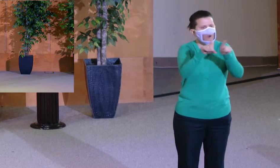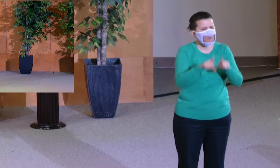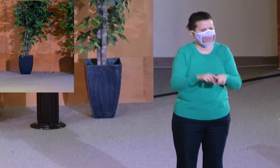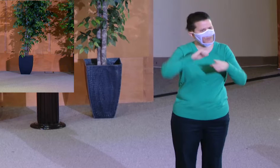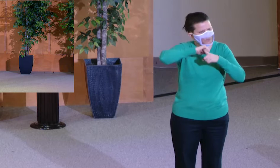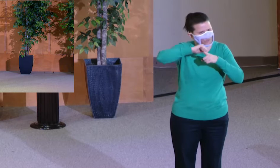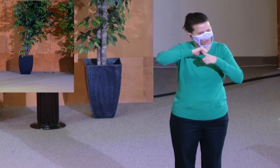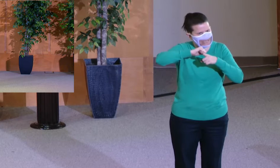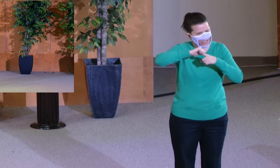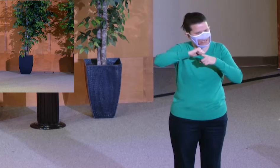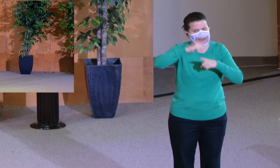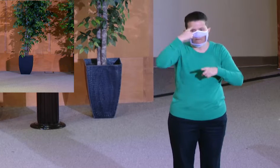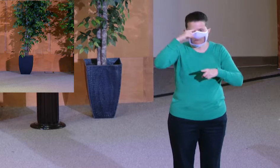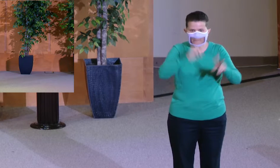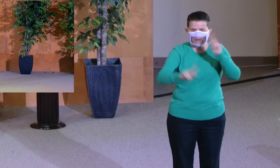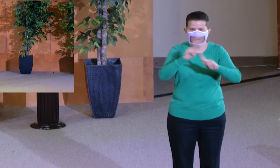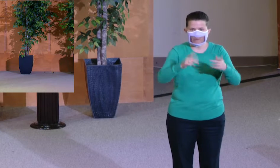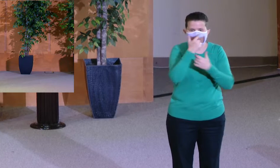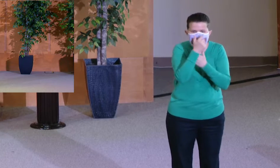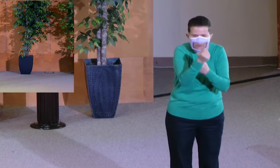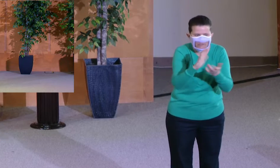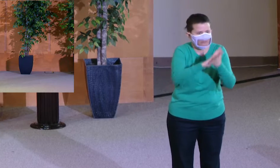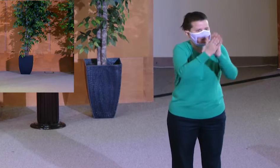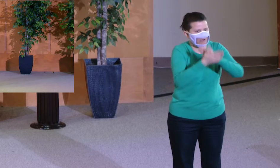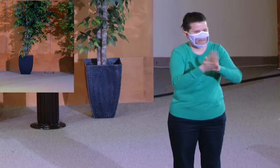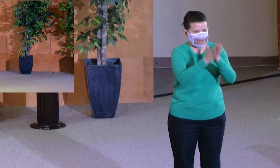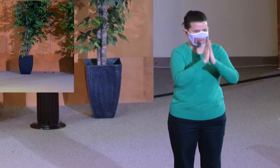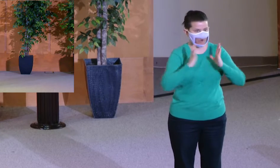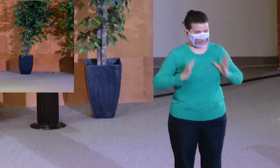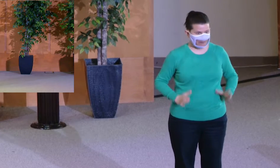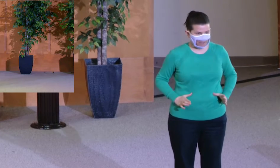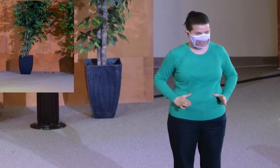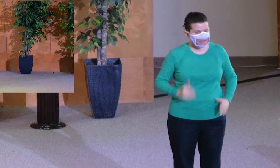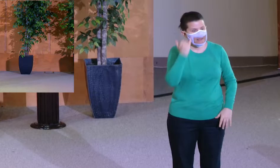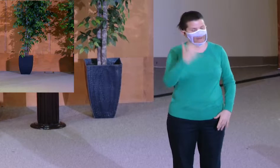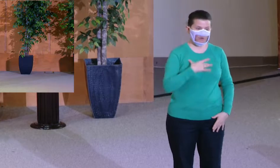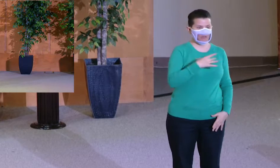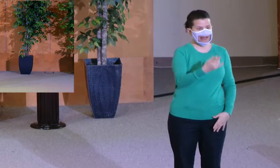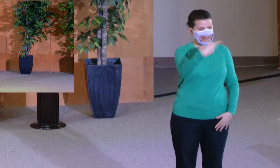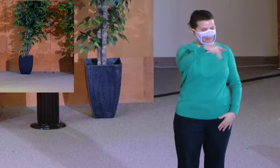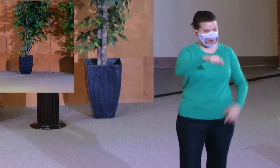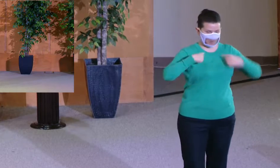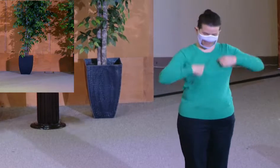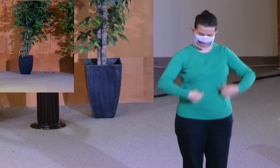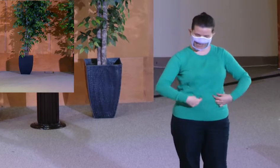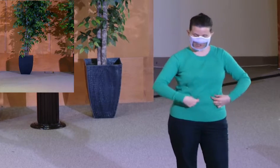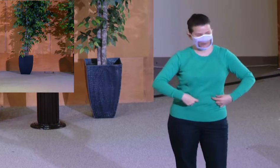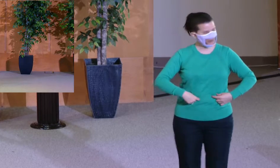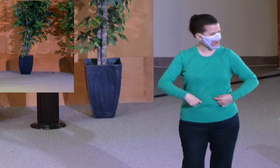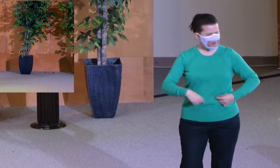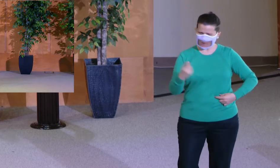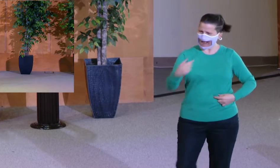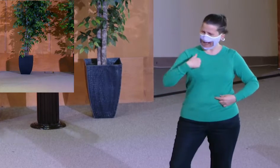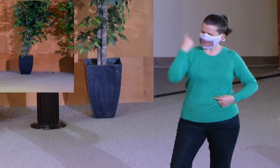for being a prayer chaplain. So if you've liked the purple sashes, that's something like, oh, I would look good in that